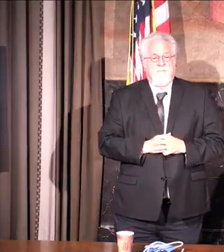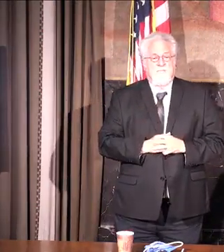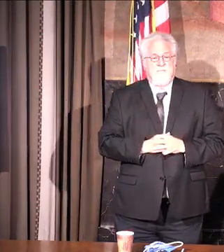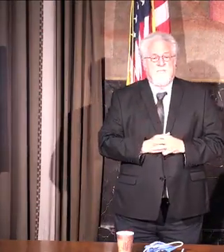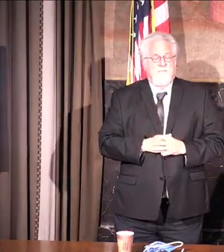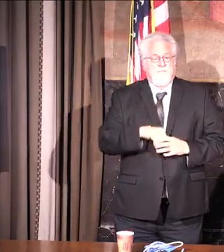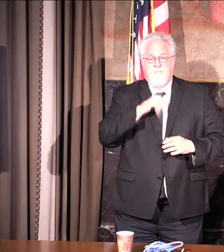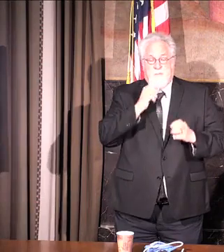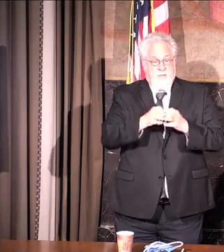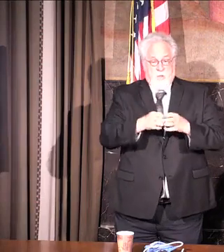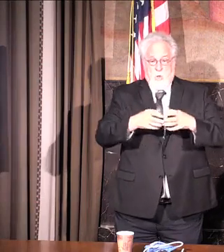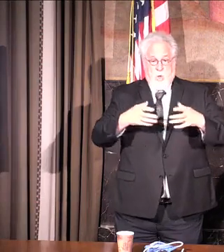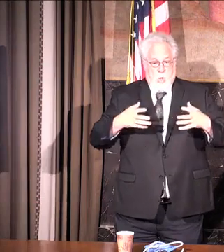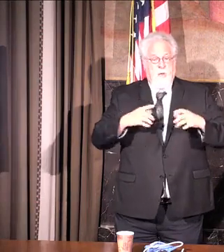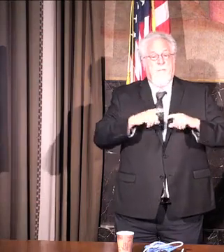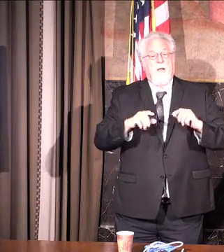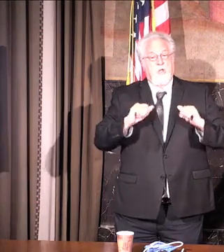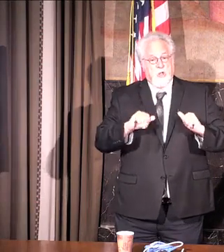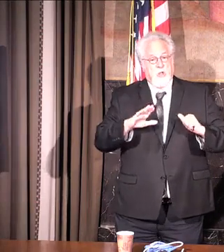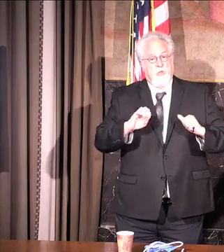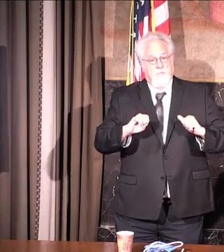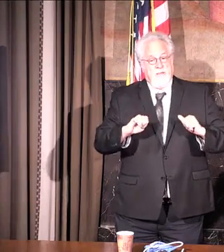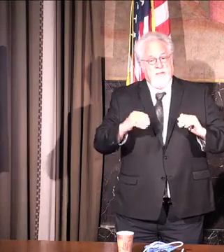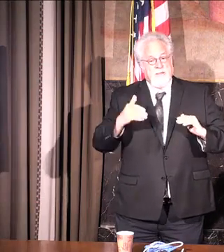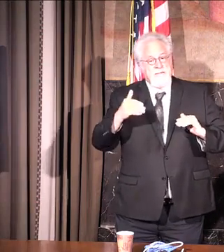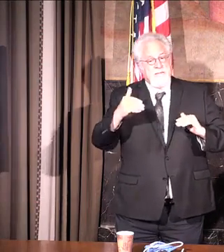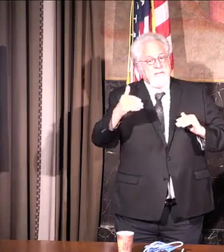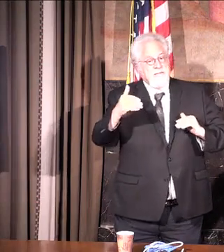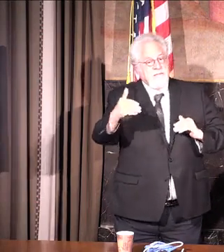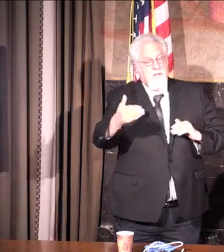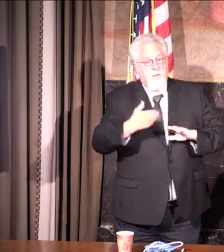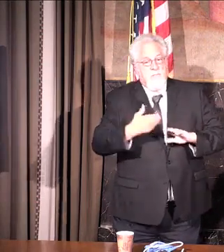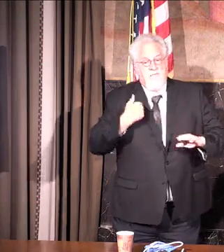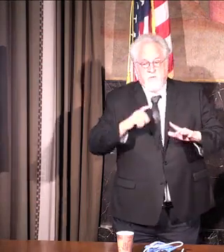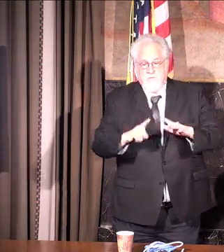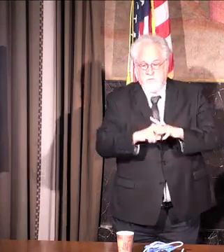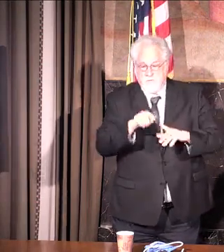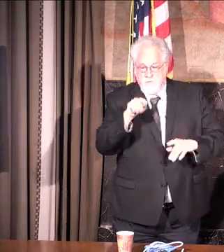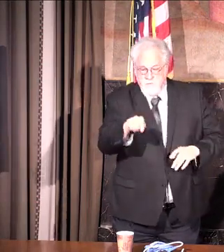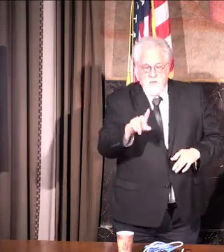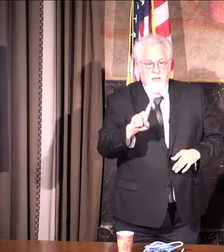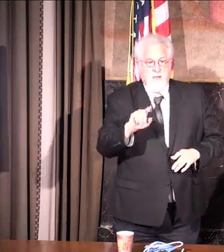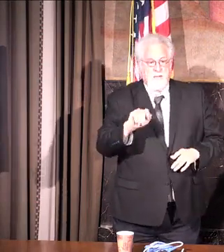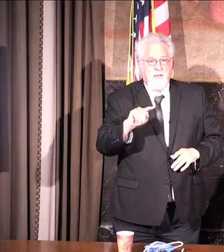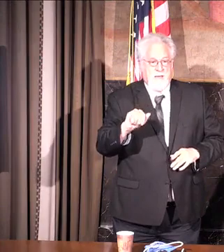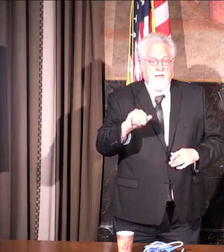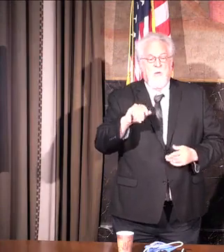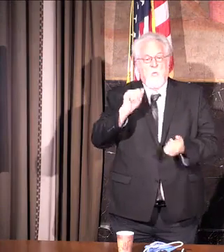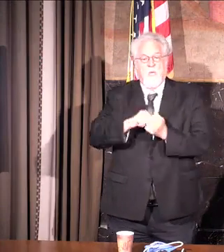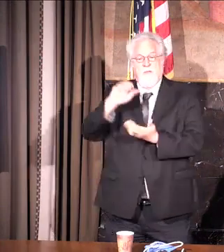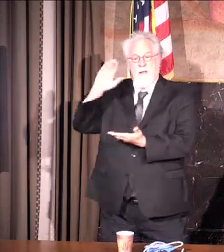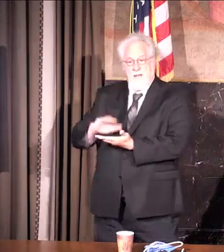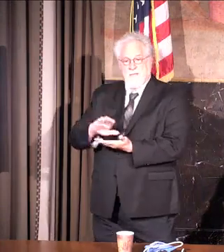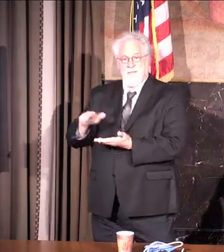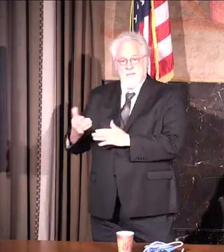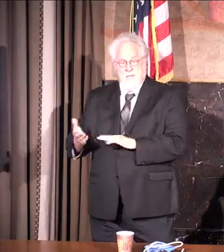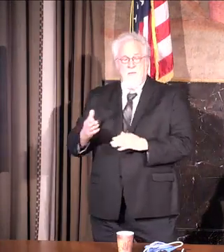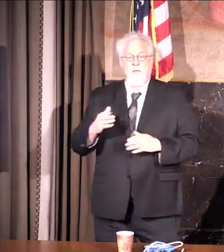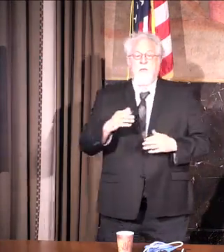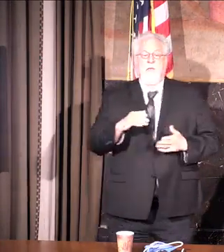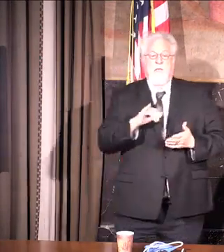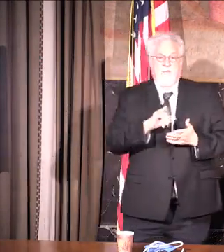not growing, but it could be some time before this shows up in substantially fewer deaths. And that's